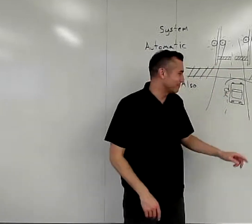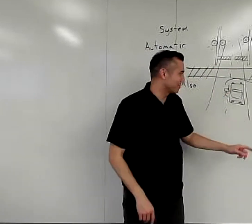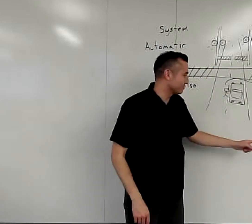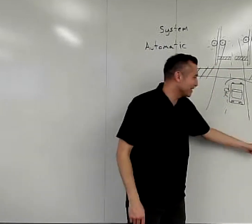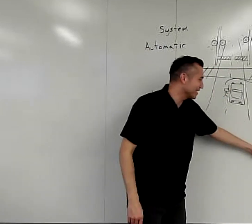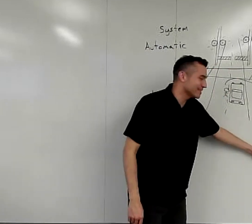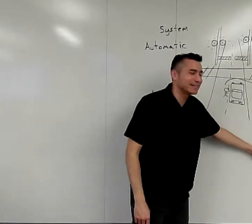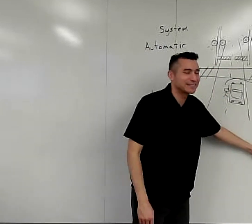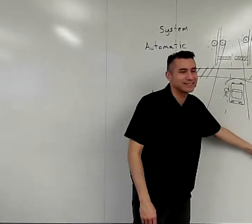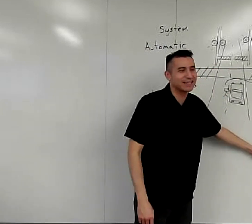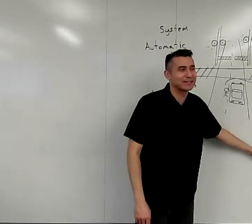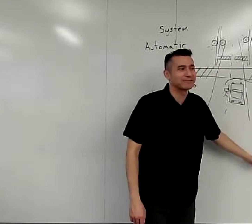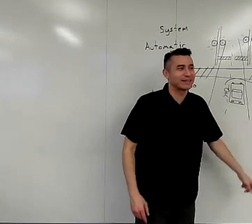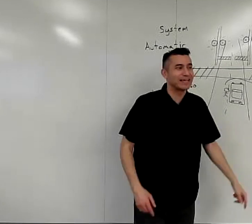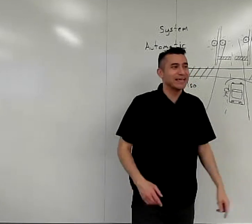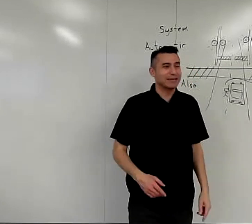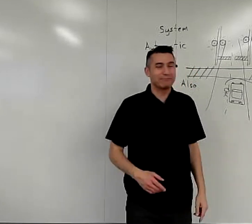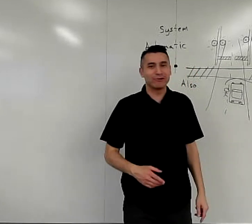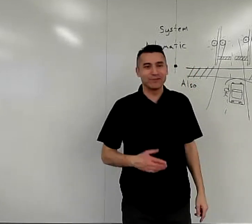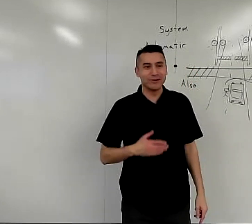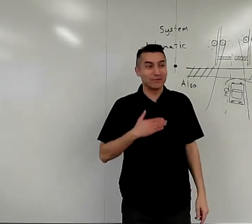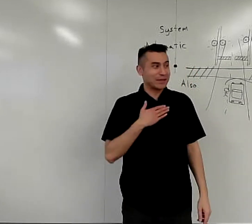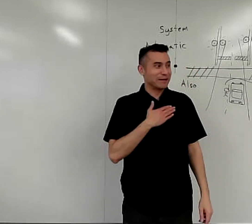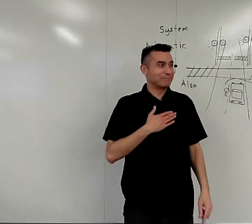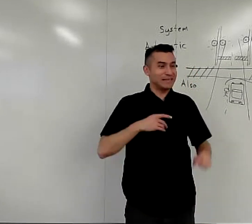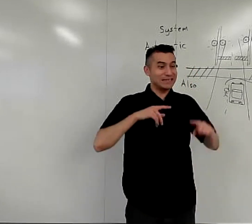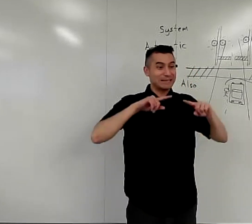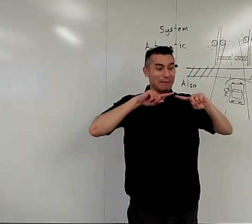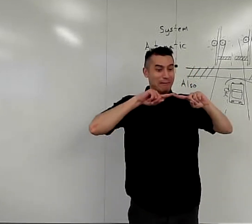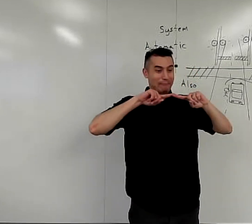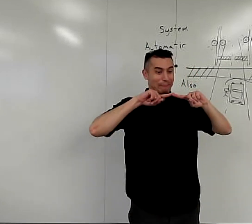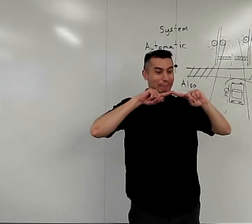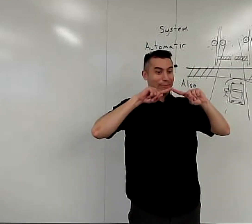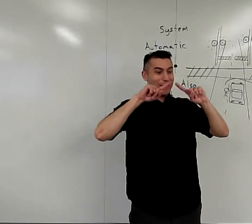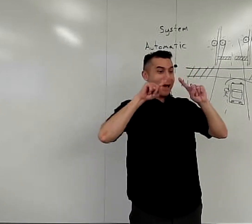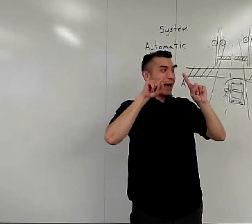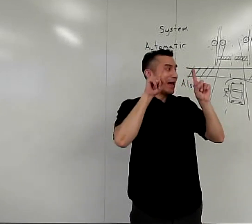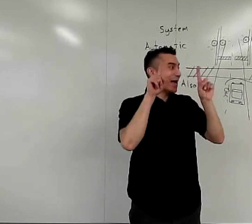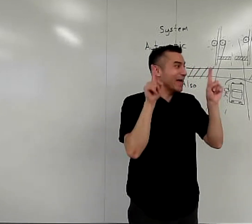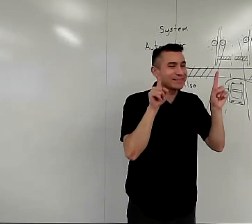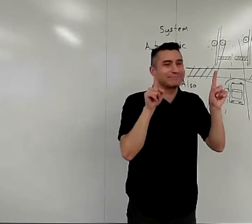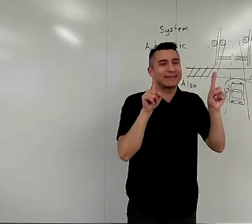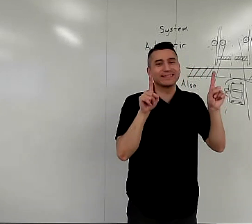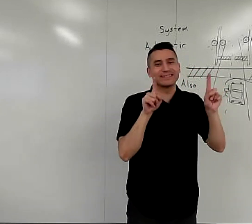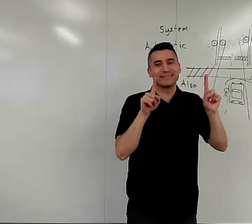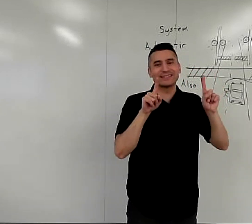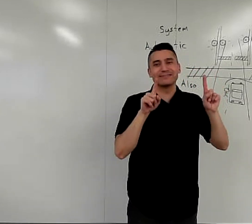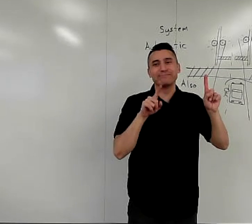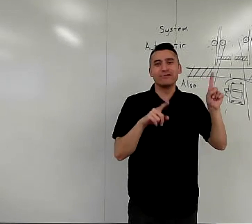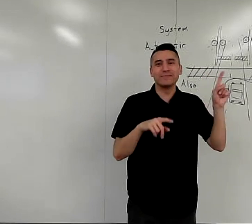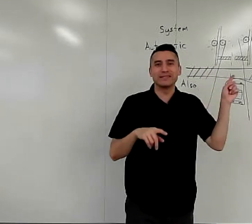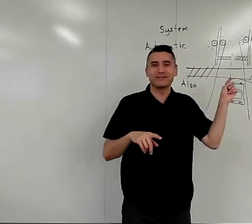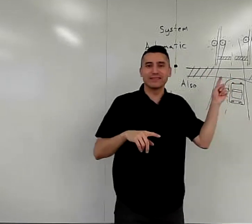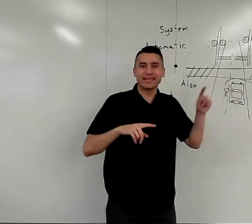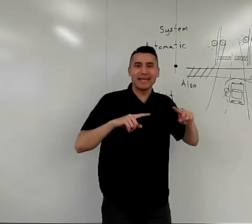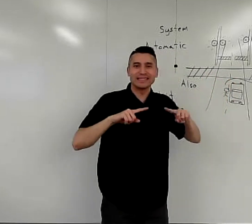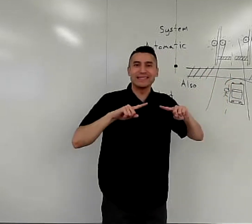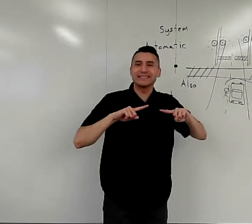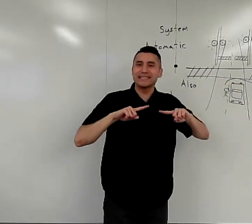name for them, but yes, that is exactly correct. You wrote on the note, please, but because it's the movement of the gates, he's